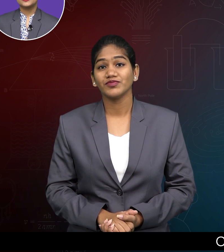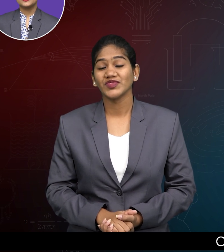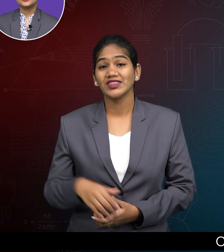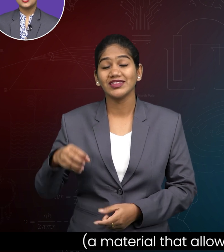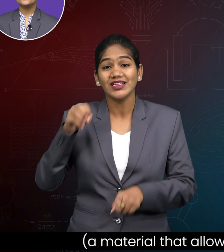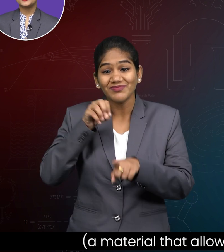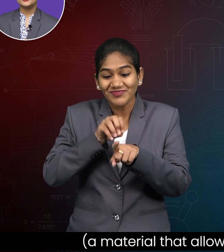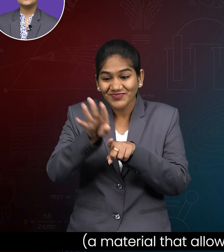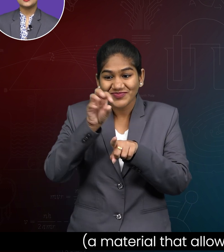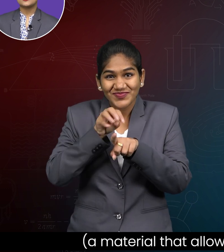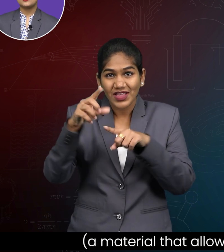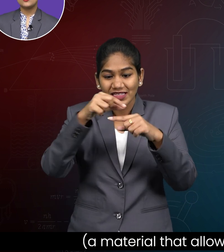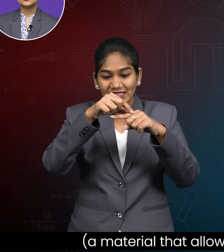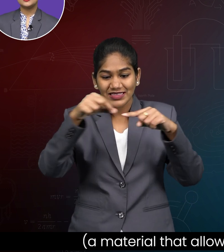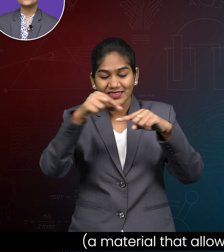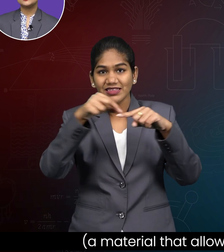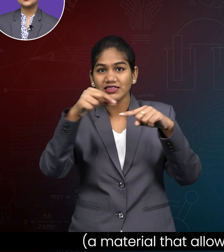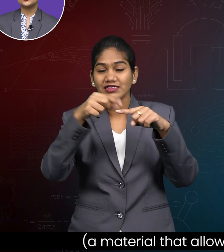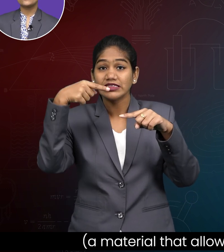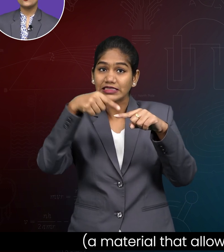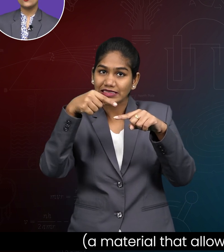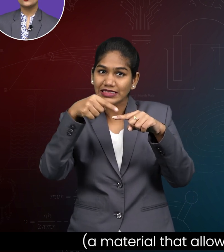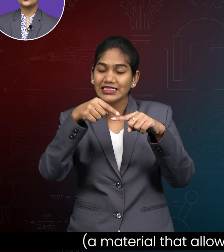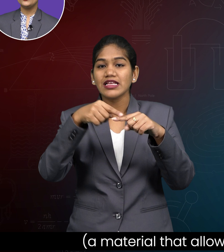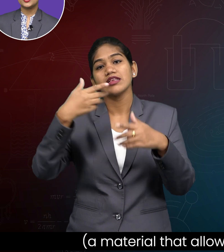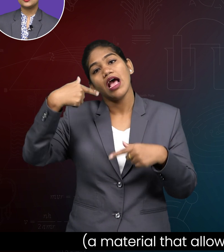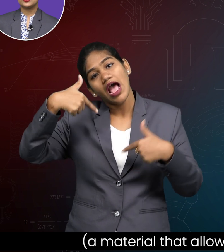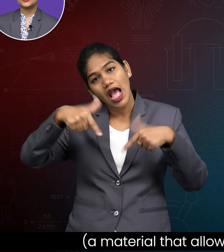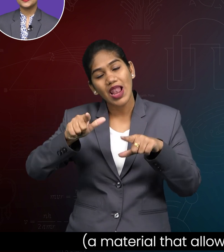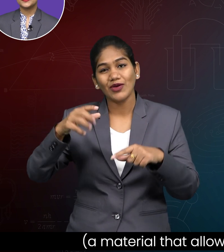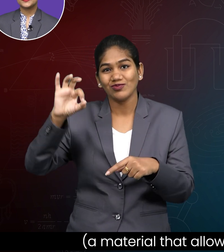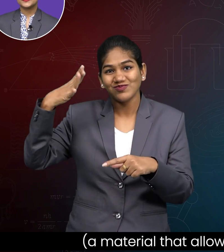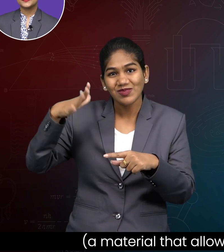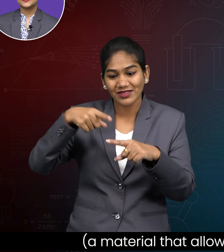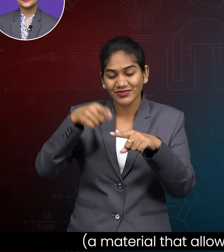conductor, a material that allows electricity to flow through it.